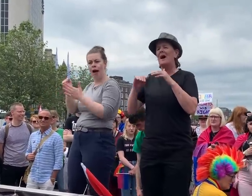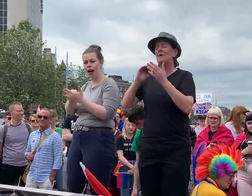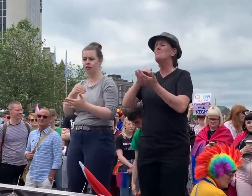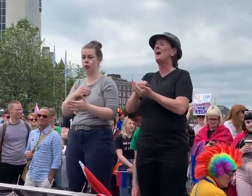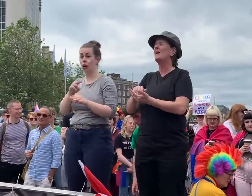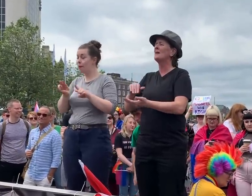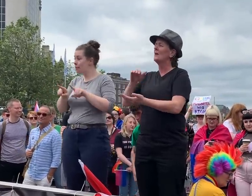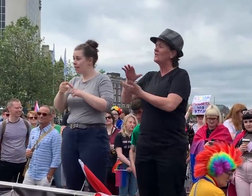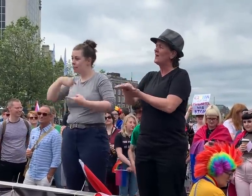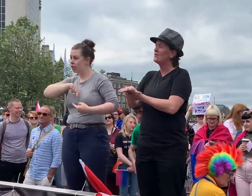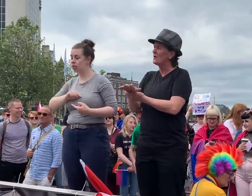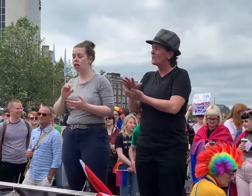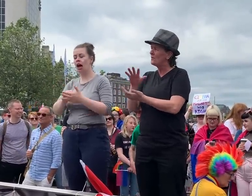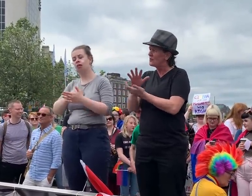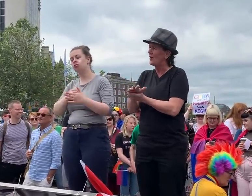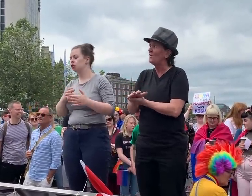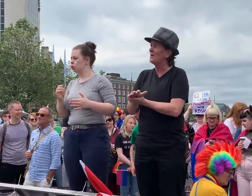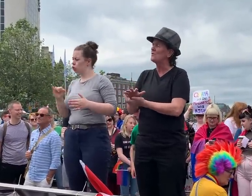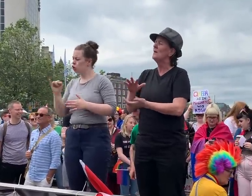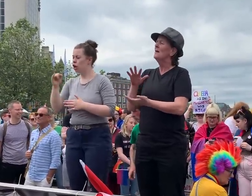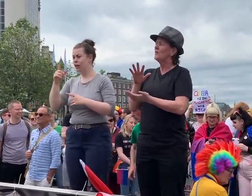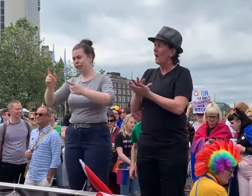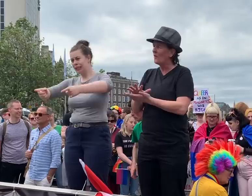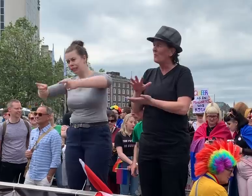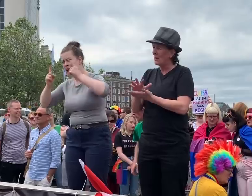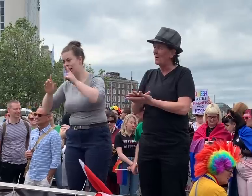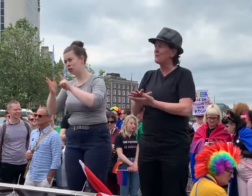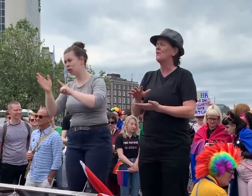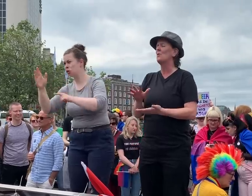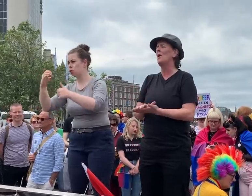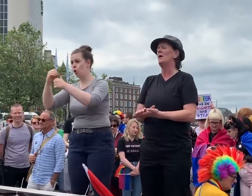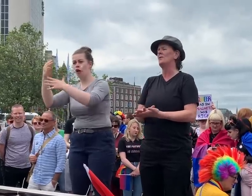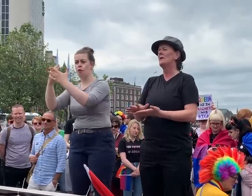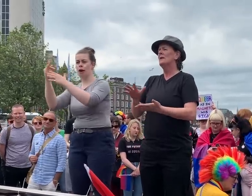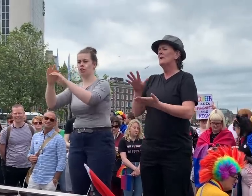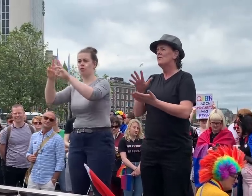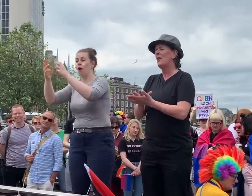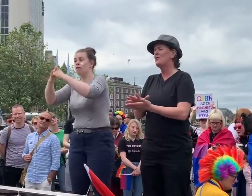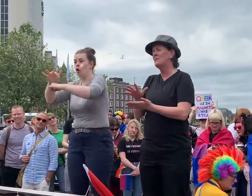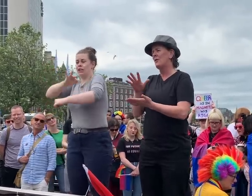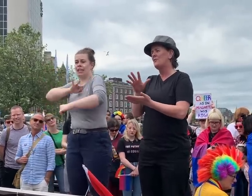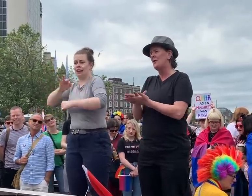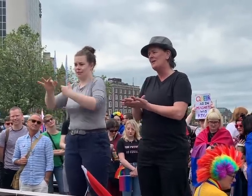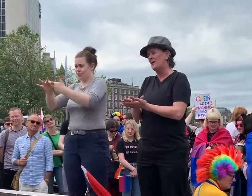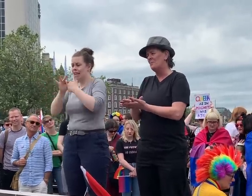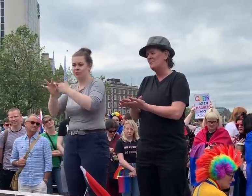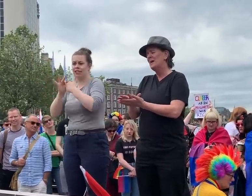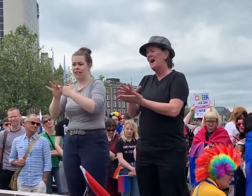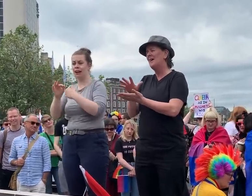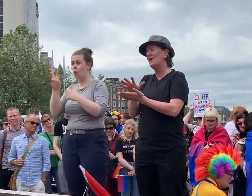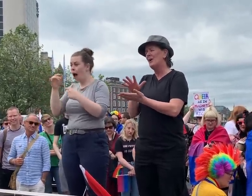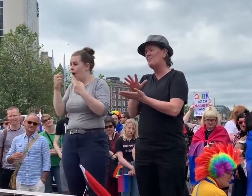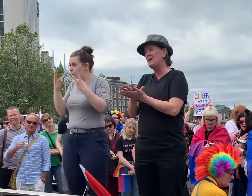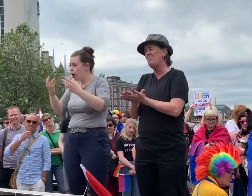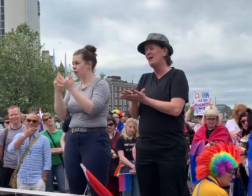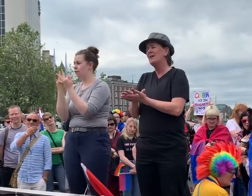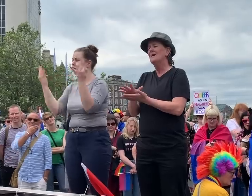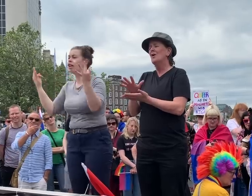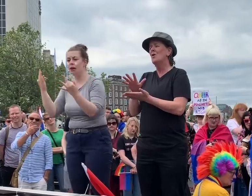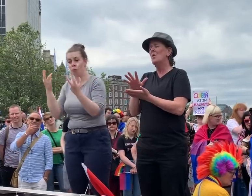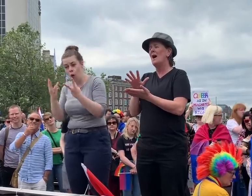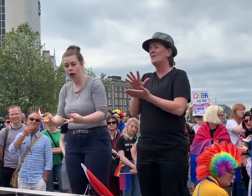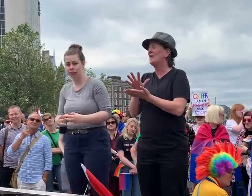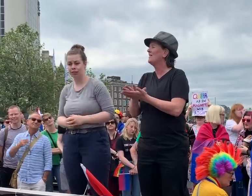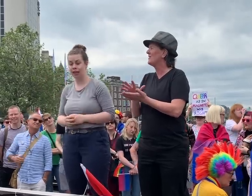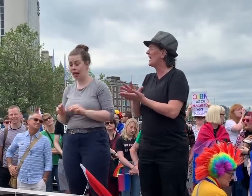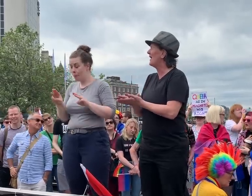us are embarking on dangerous journeys to other parts of the world, searching for freedom. And there are people